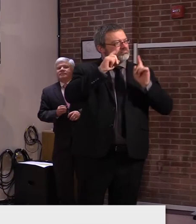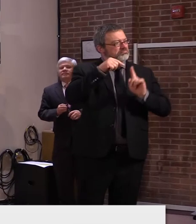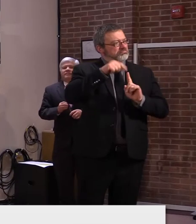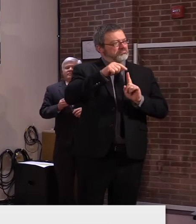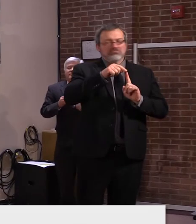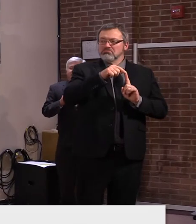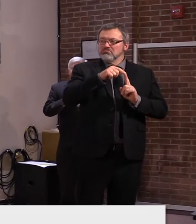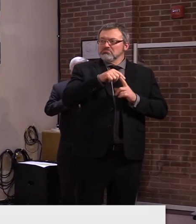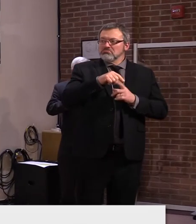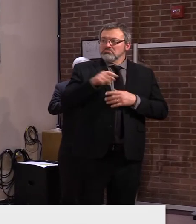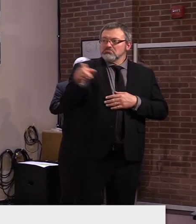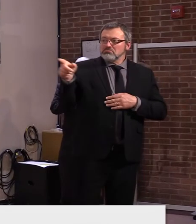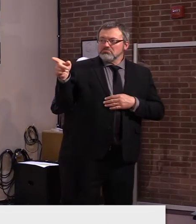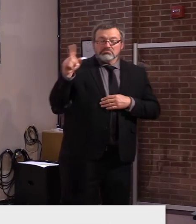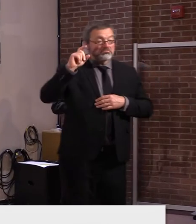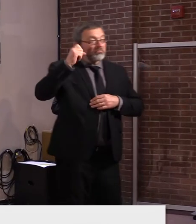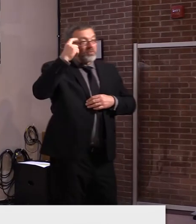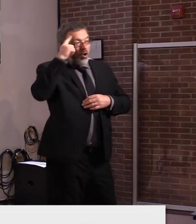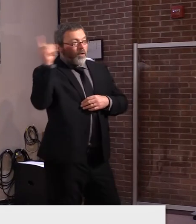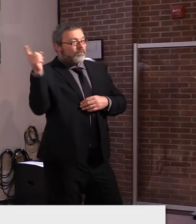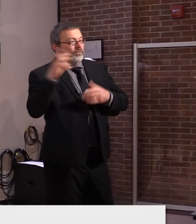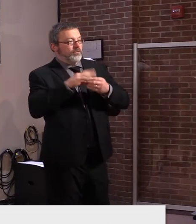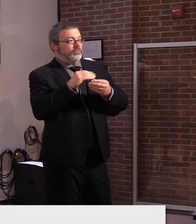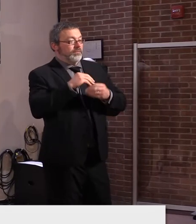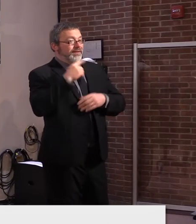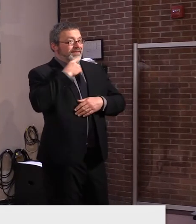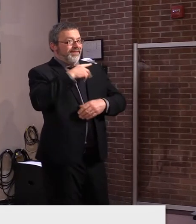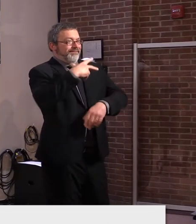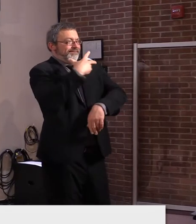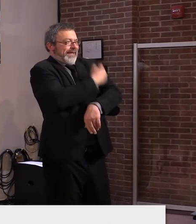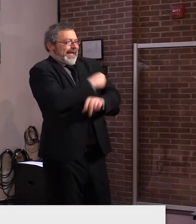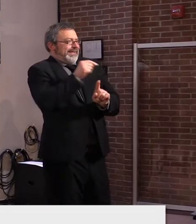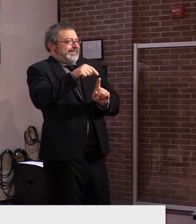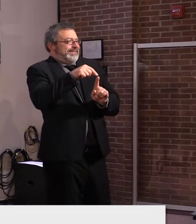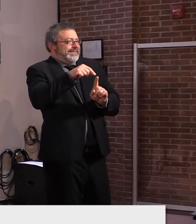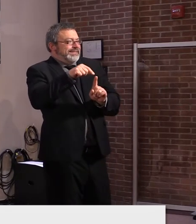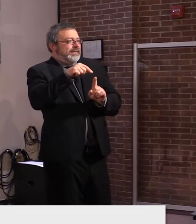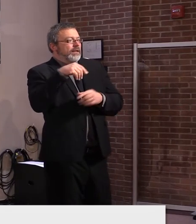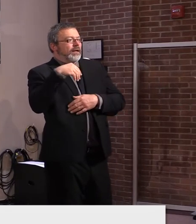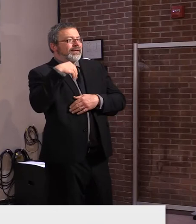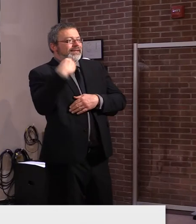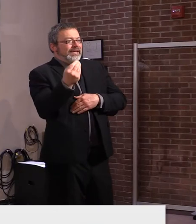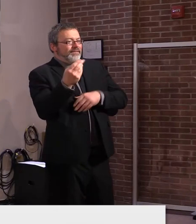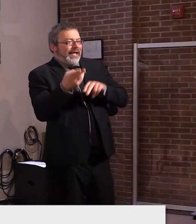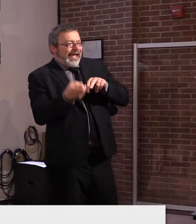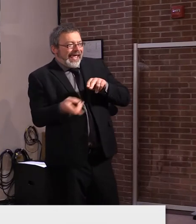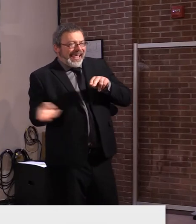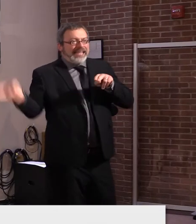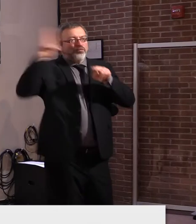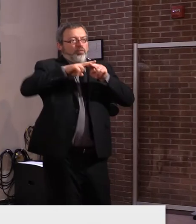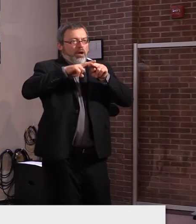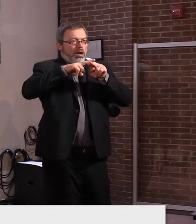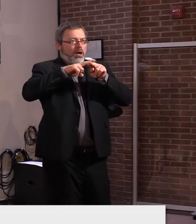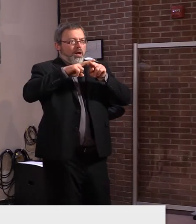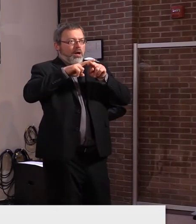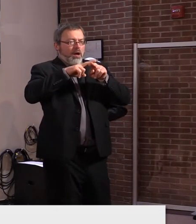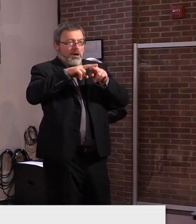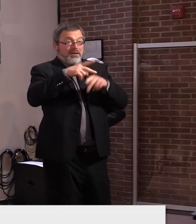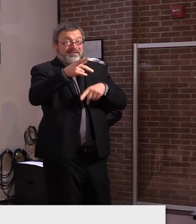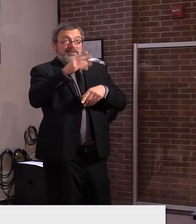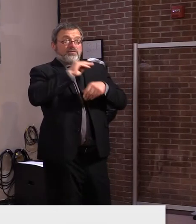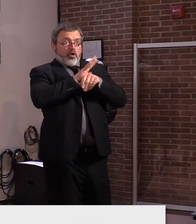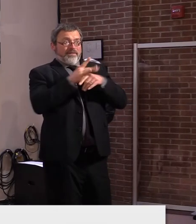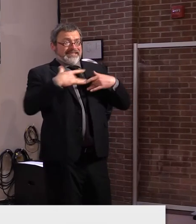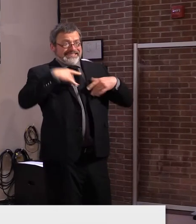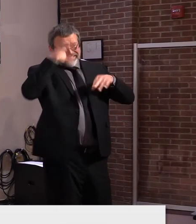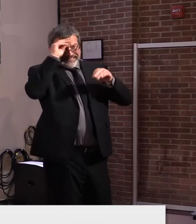is that the vaccine will actually give you more additional protection on top of your